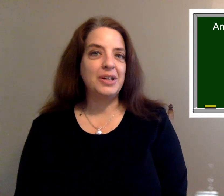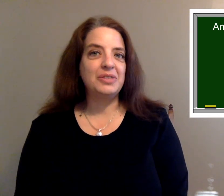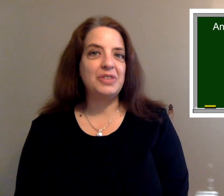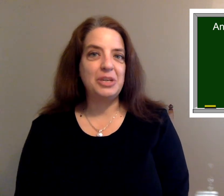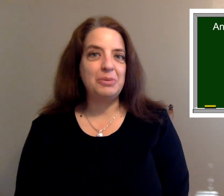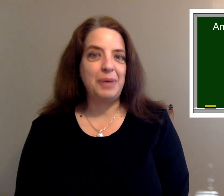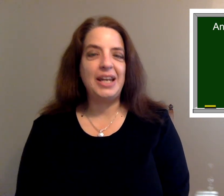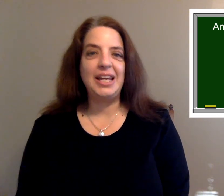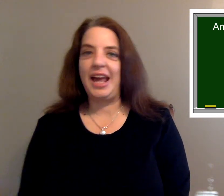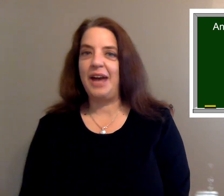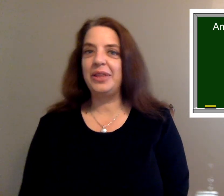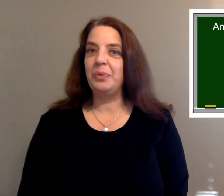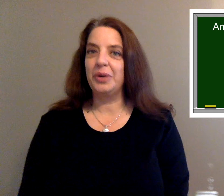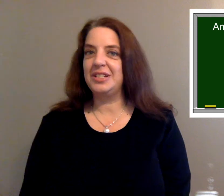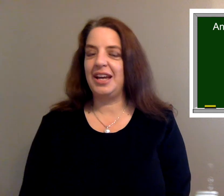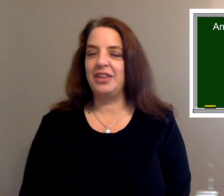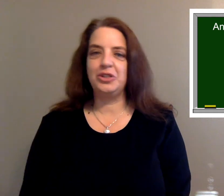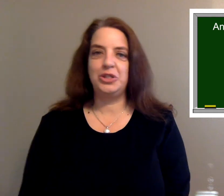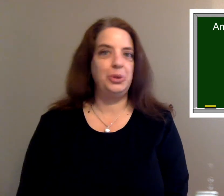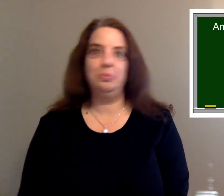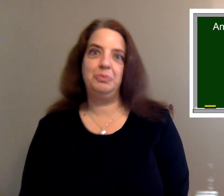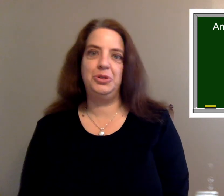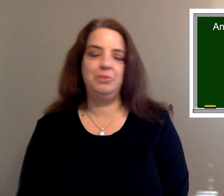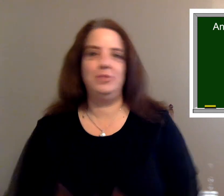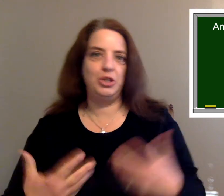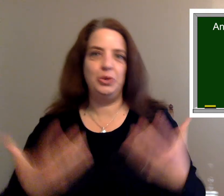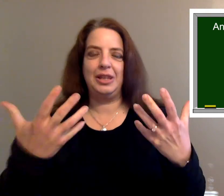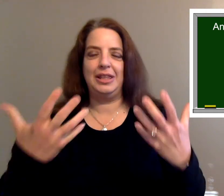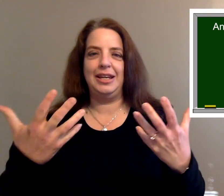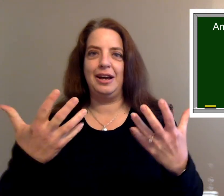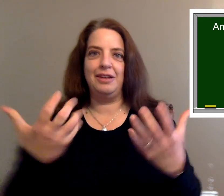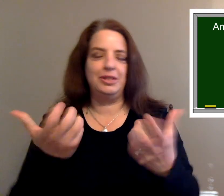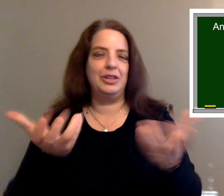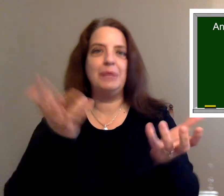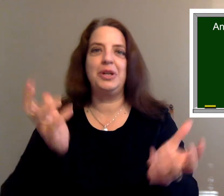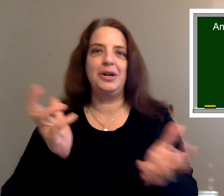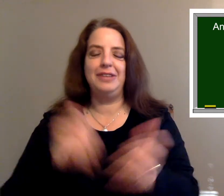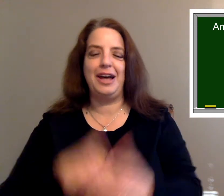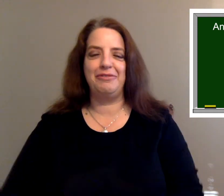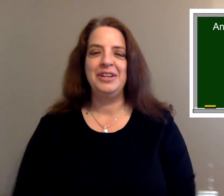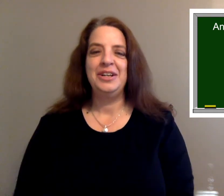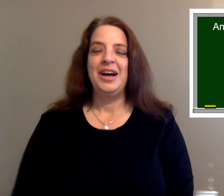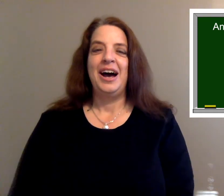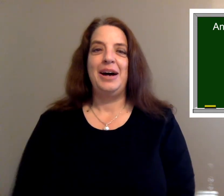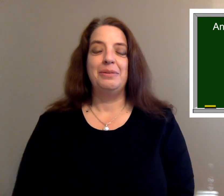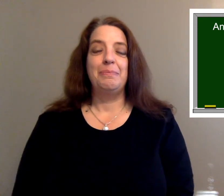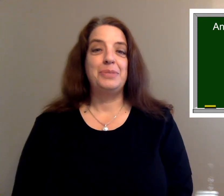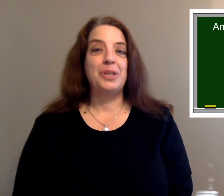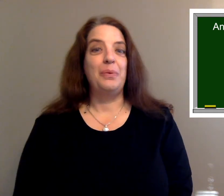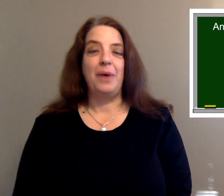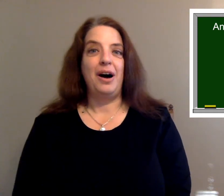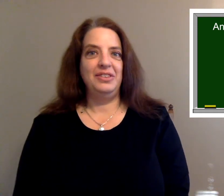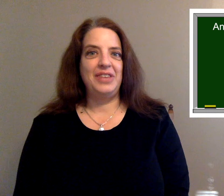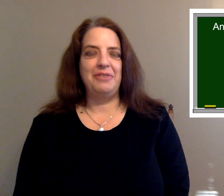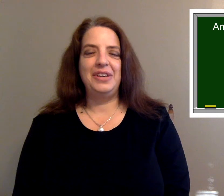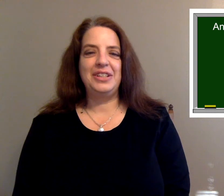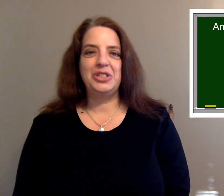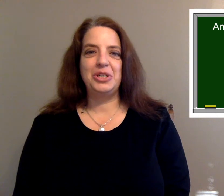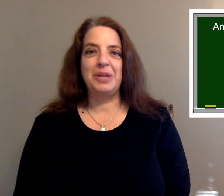the human body and how they work together to do the thing we call life. So all of that fancy terminology